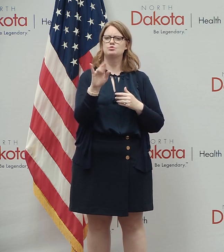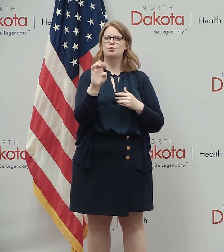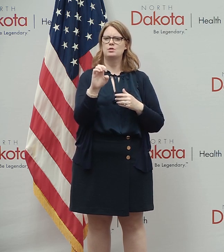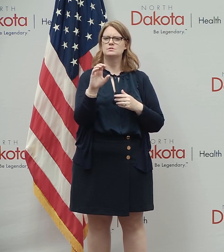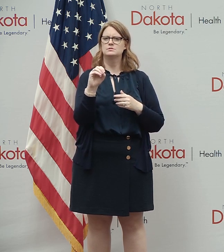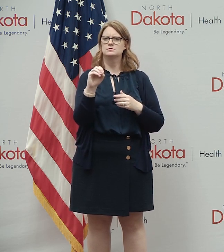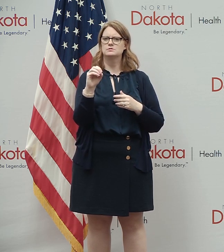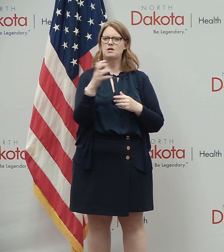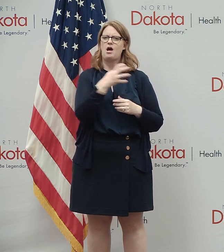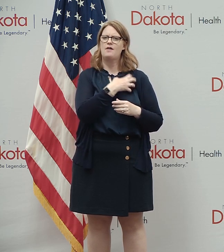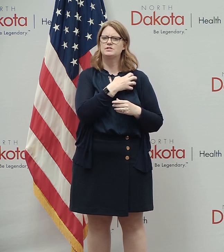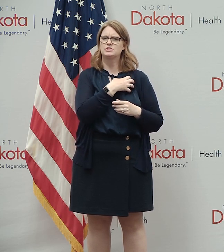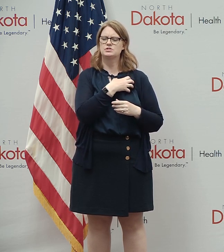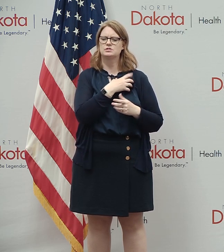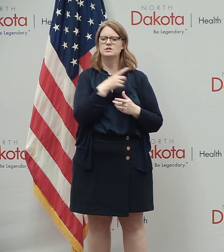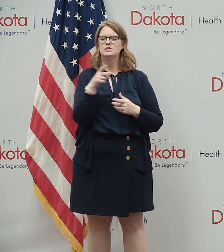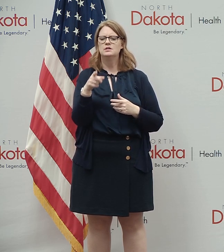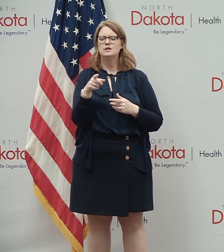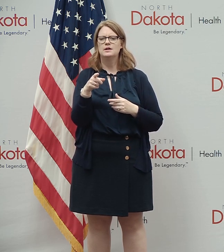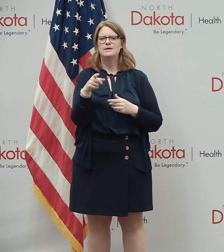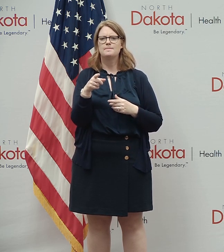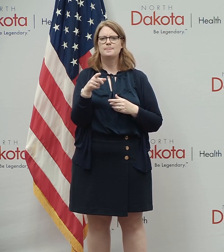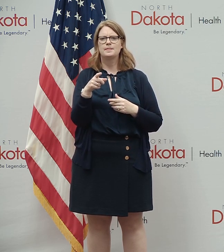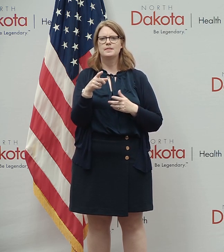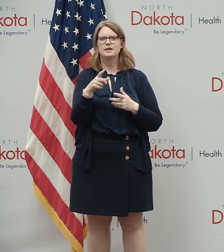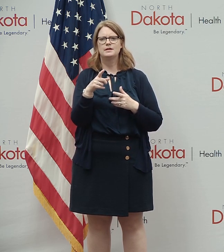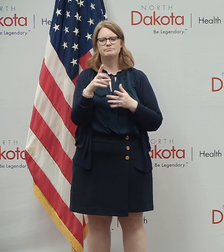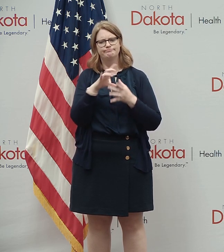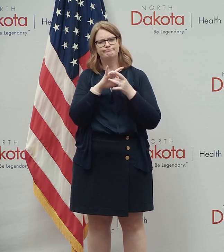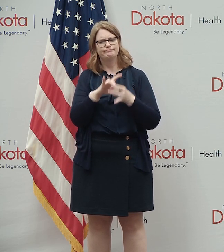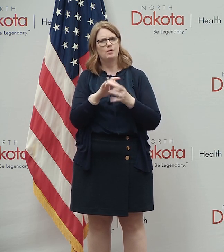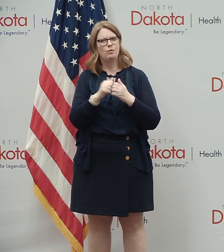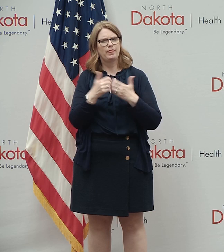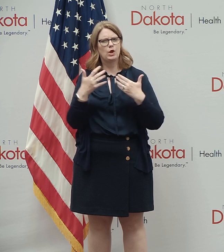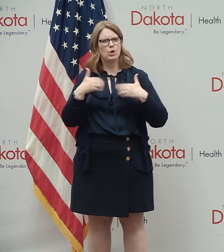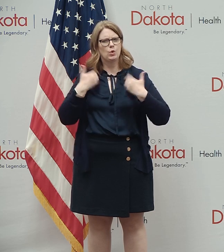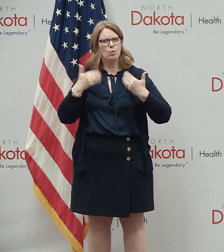our police departments, and these are often embedded with the youth in